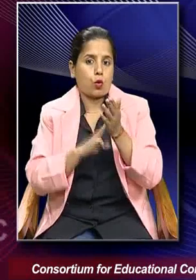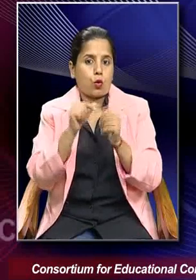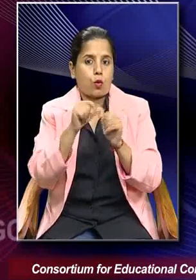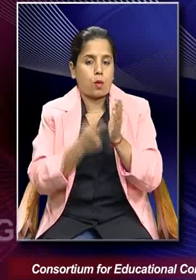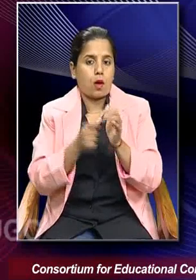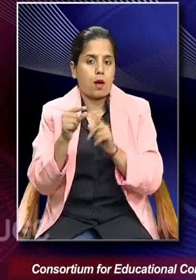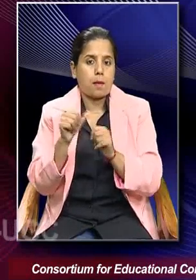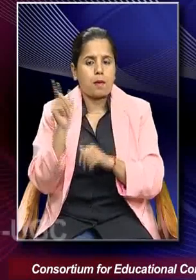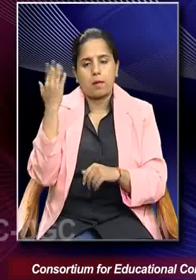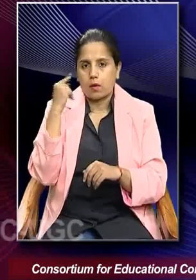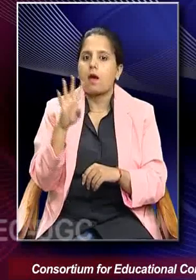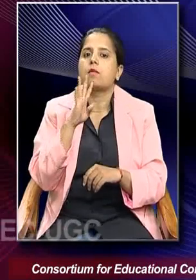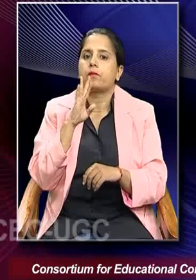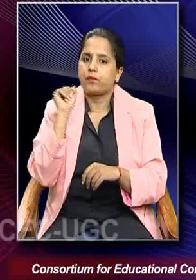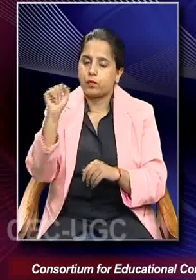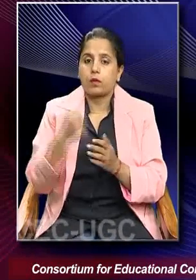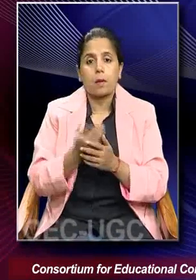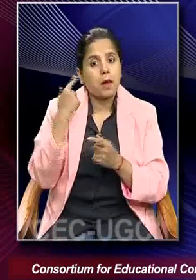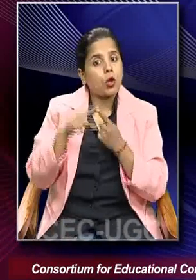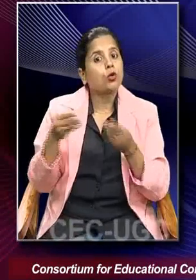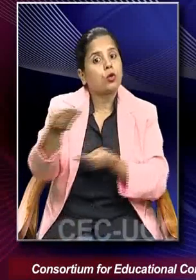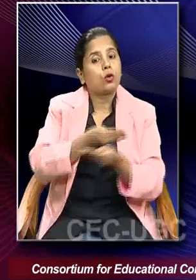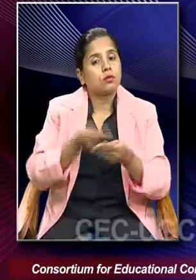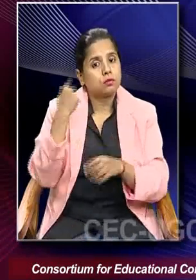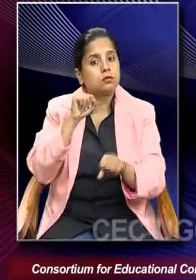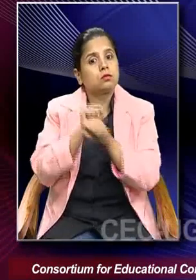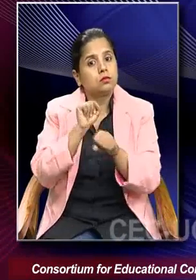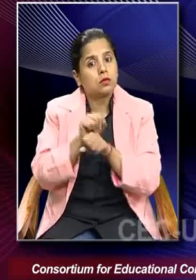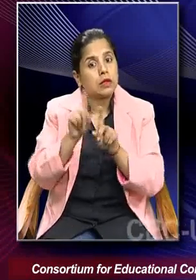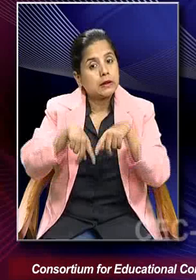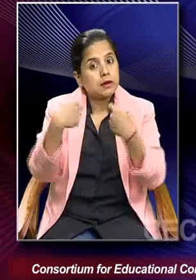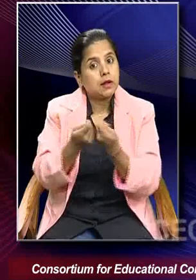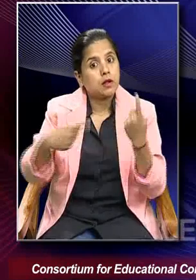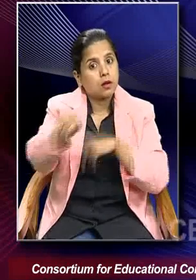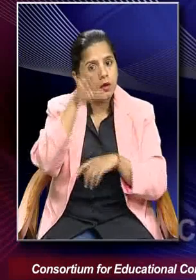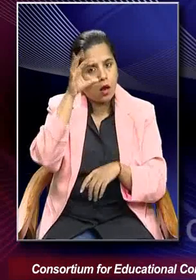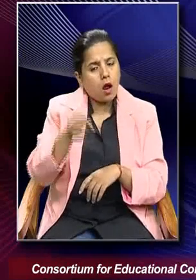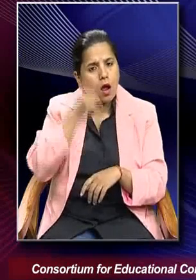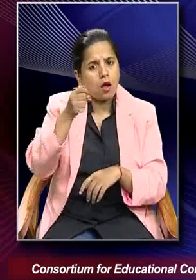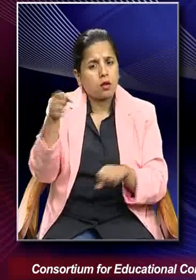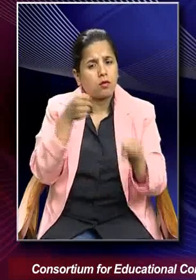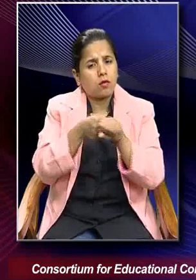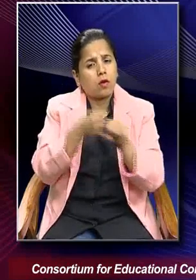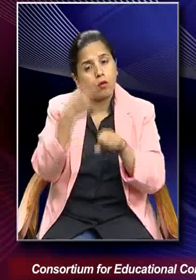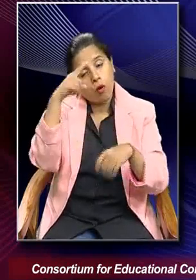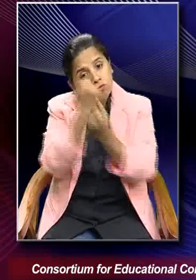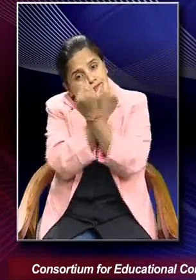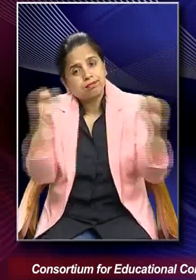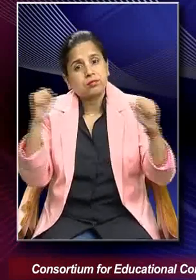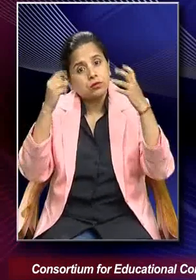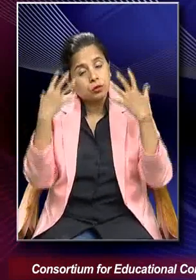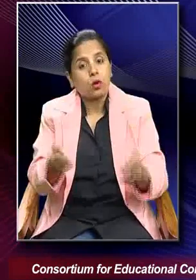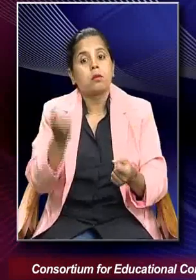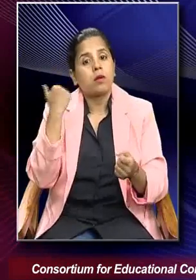was that time economist who was working with the team of Gandhian when they were fighting for freedom. He